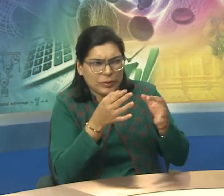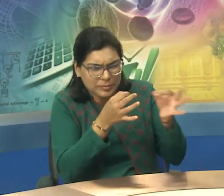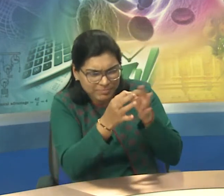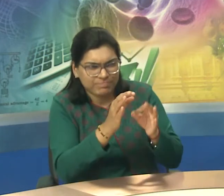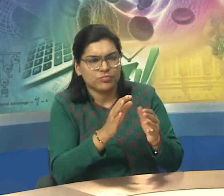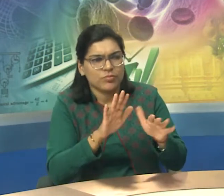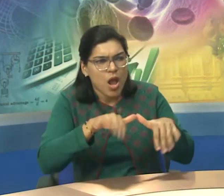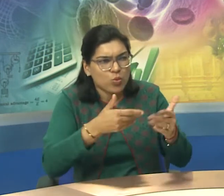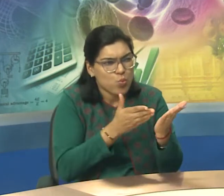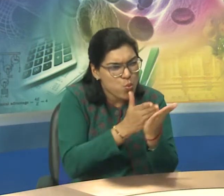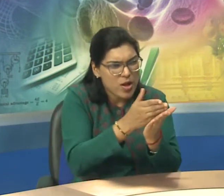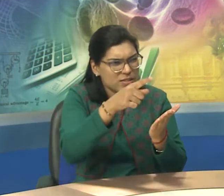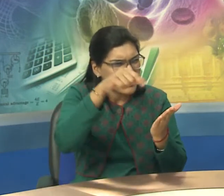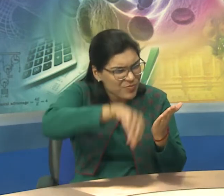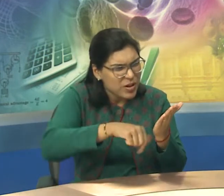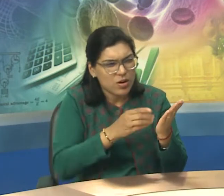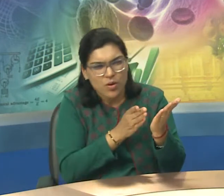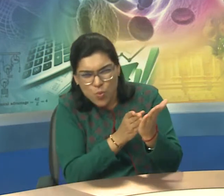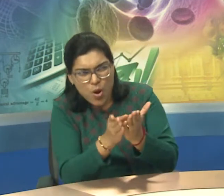in core business.